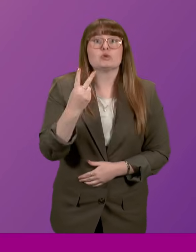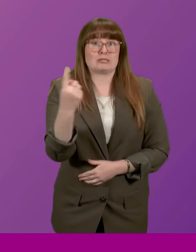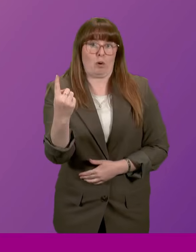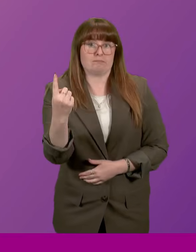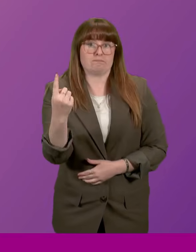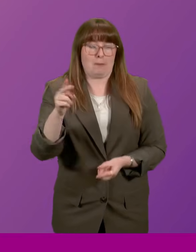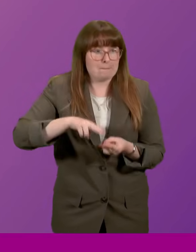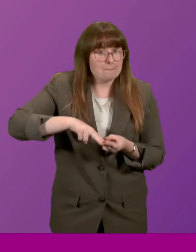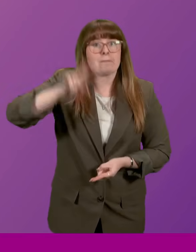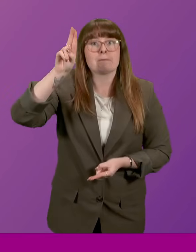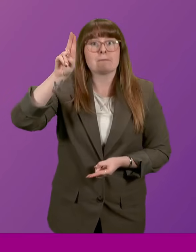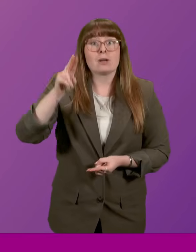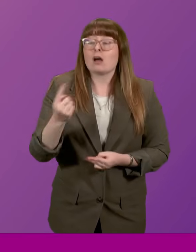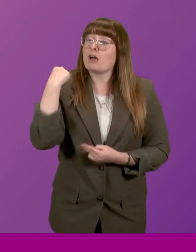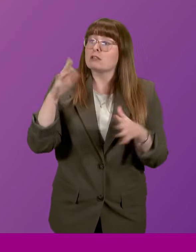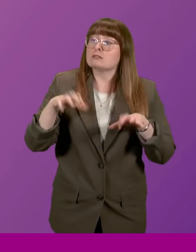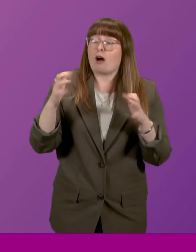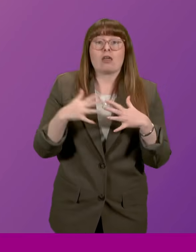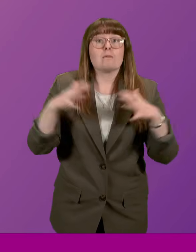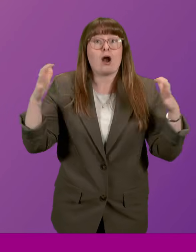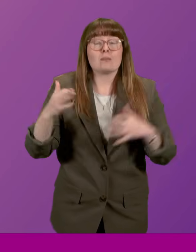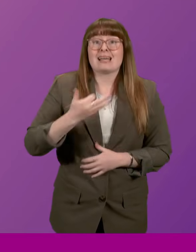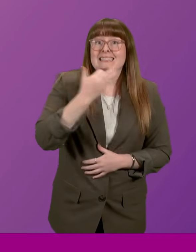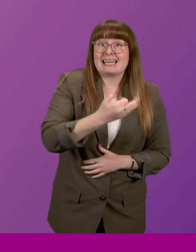15,821. At the start of this Parliament, there were